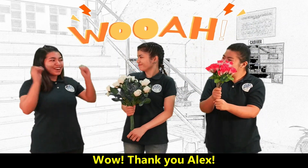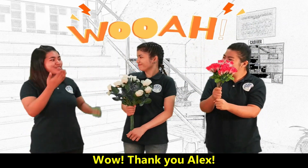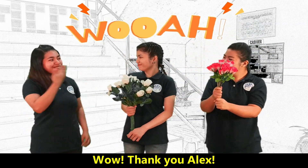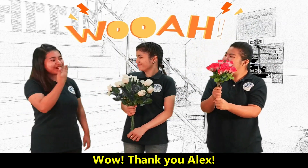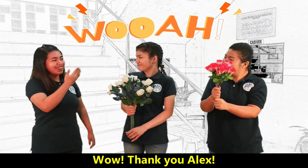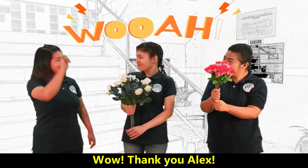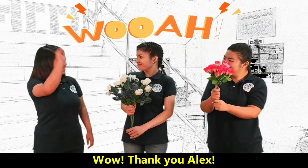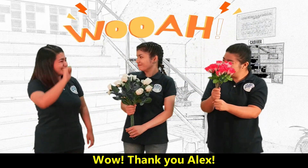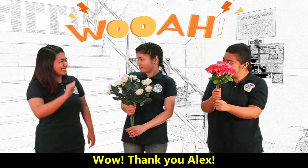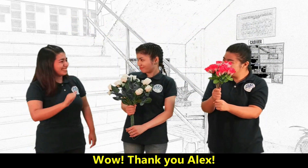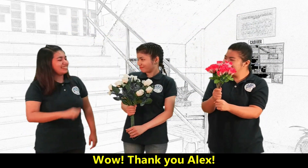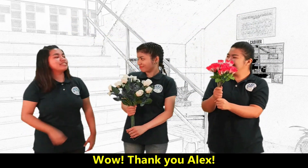Thank you Alex.